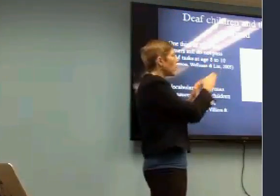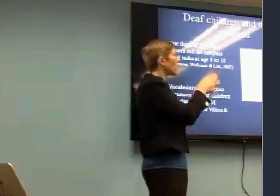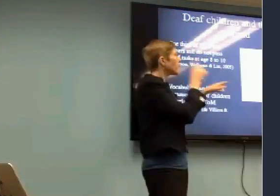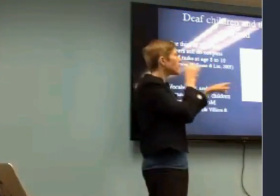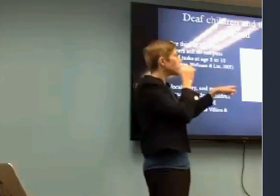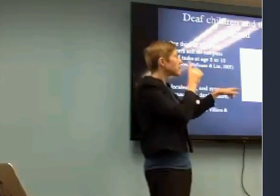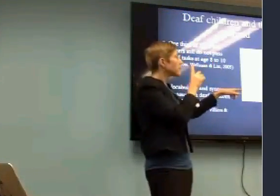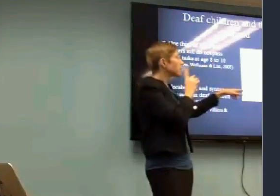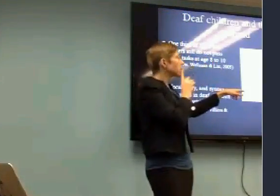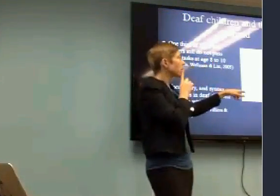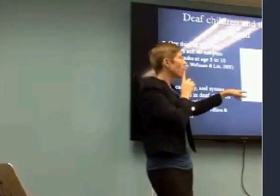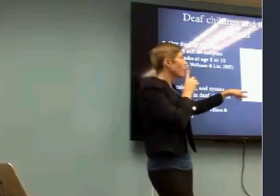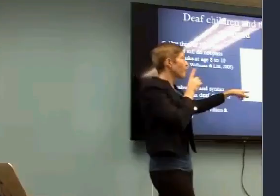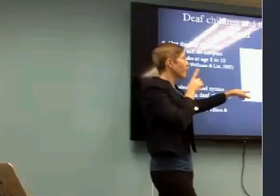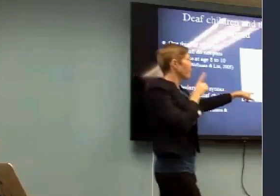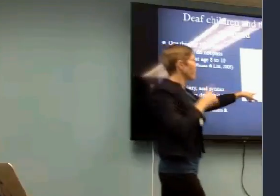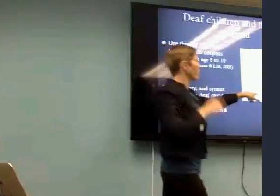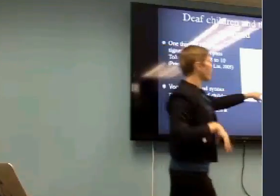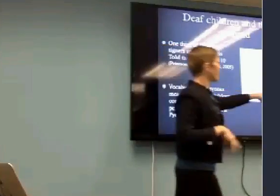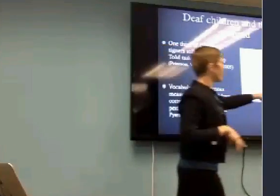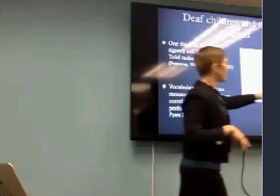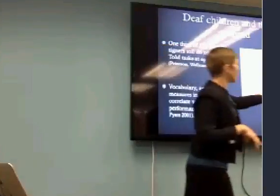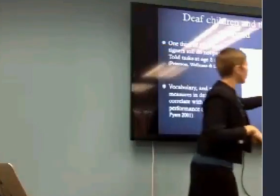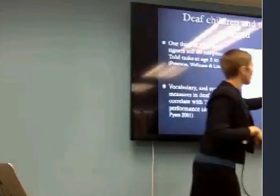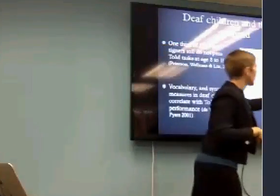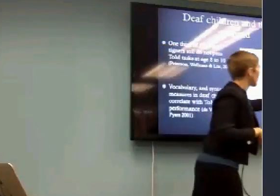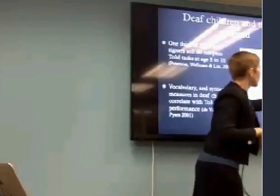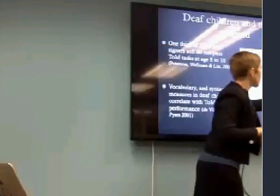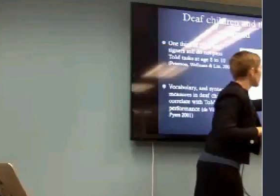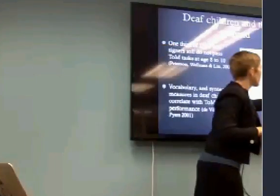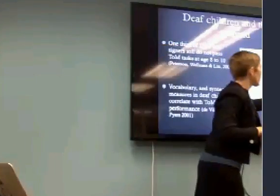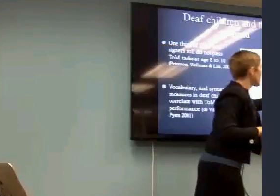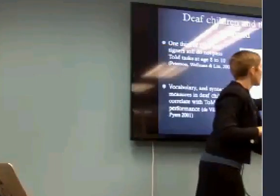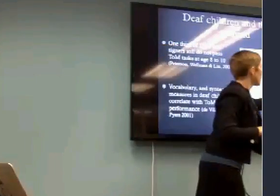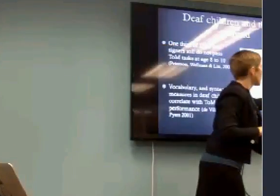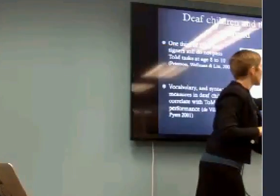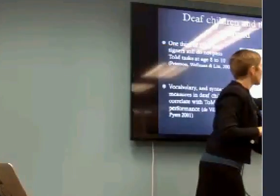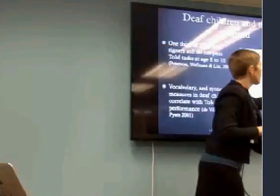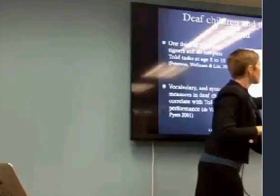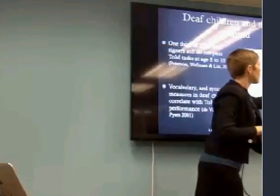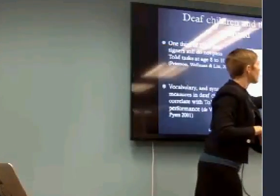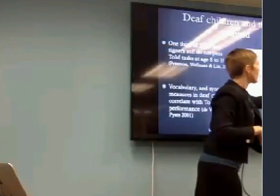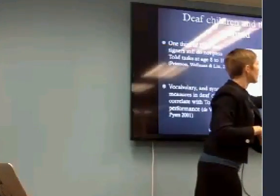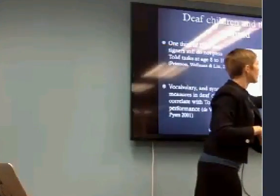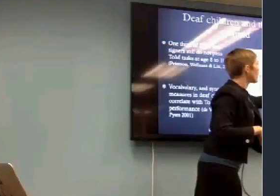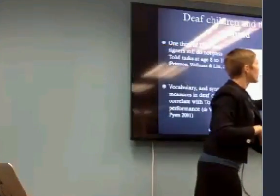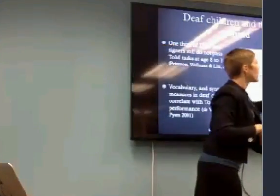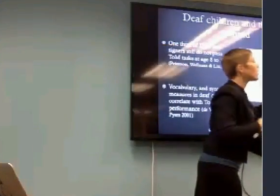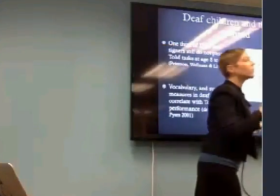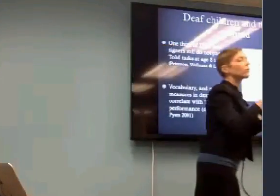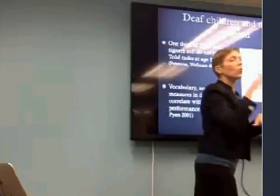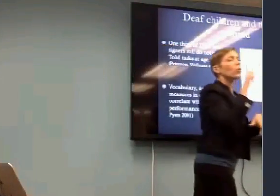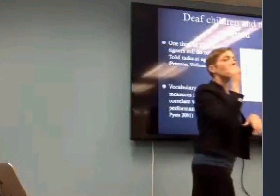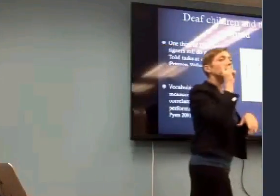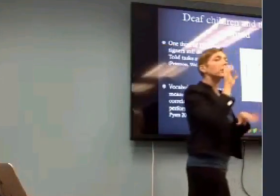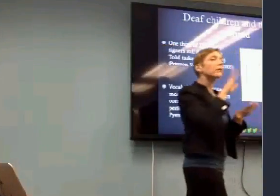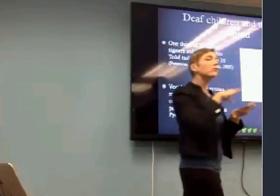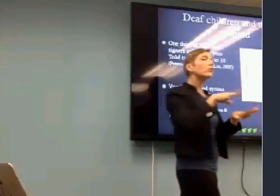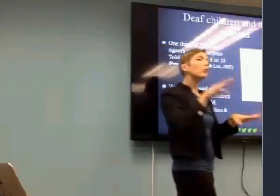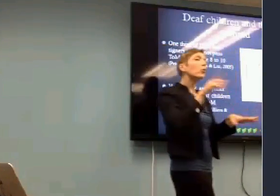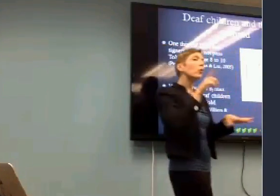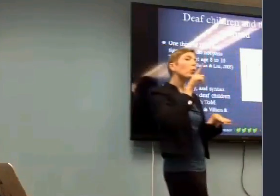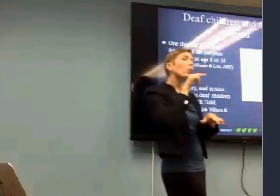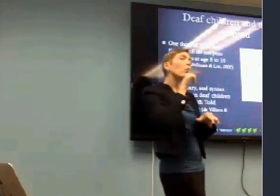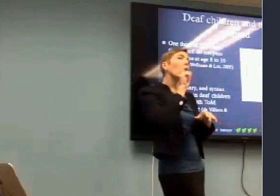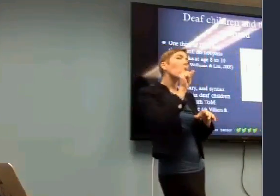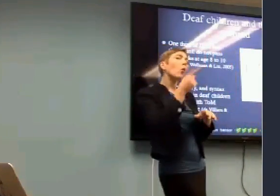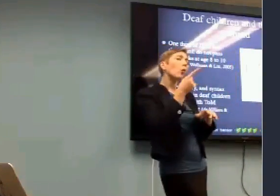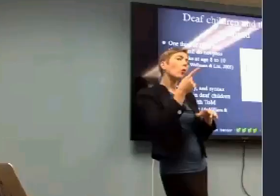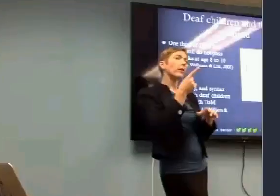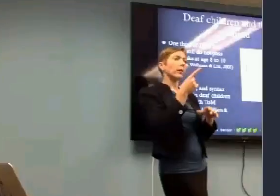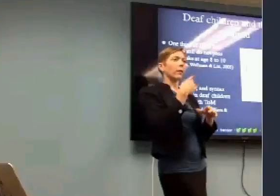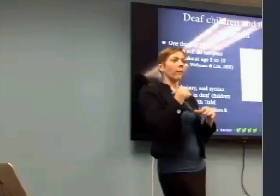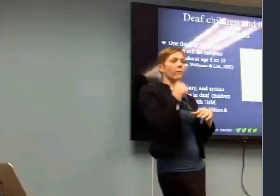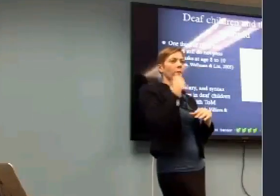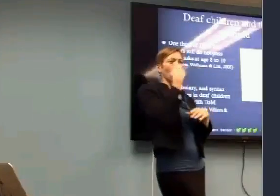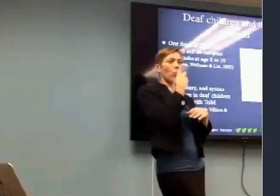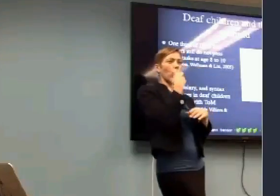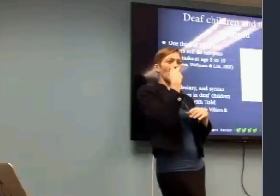Here I put up a graph of one person's research, and you look at two middle bars. These